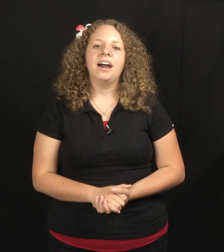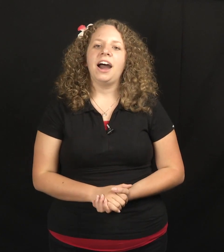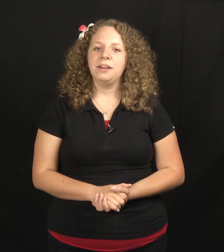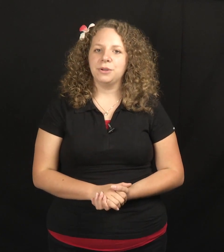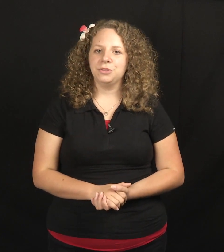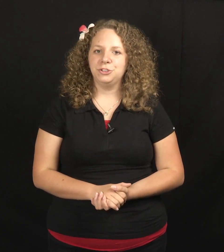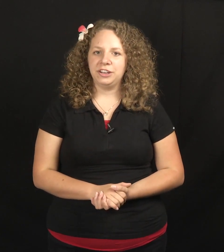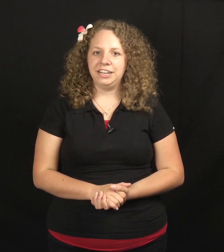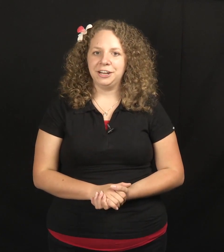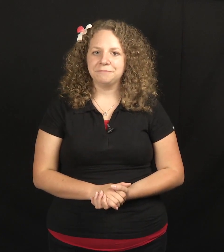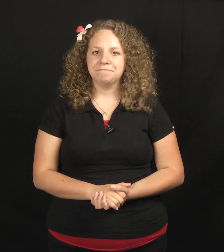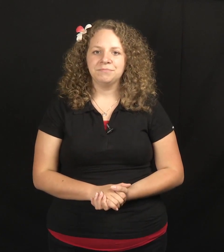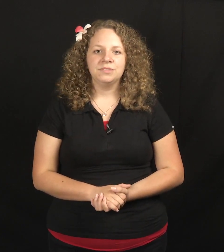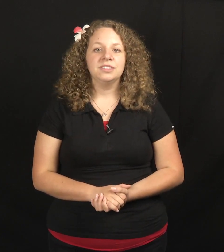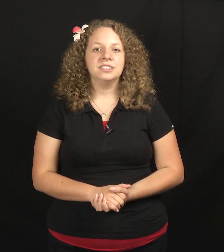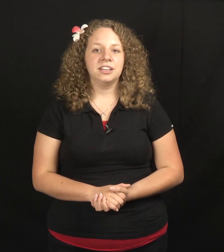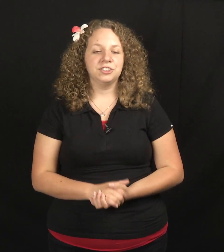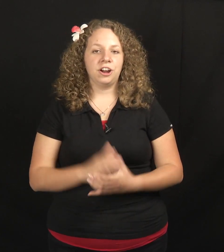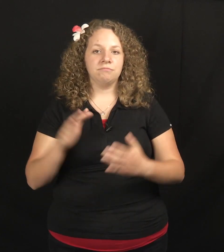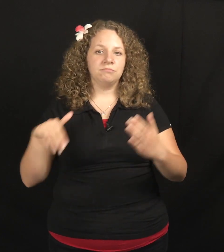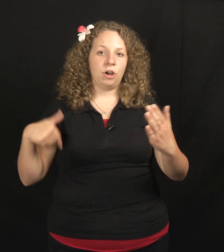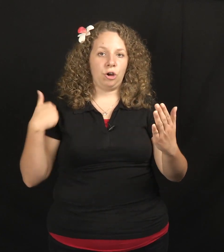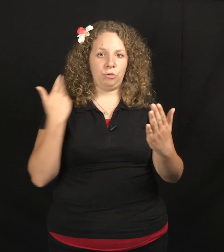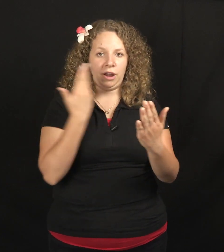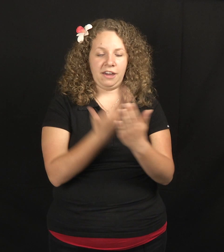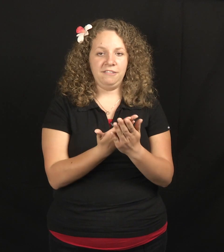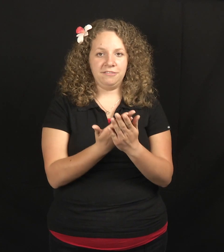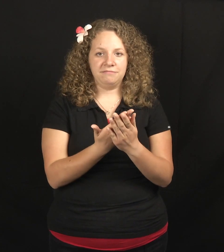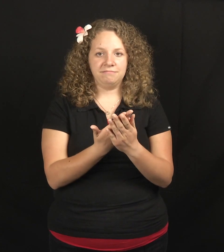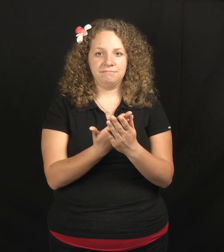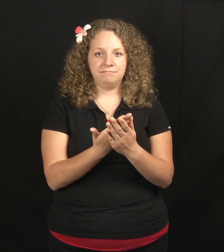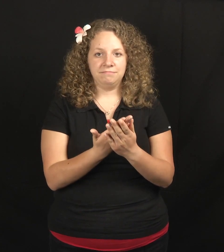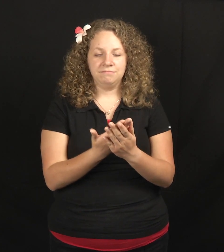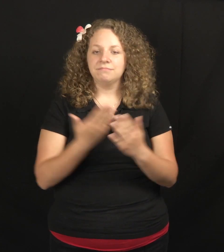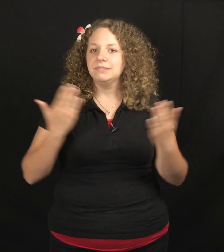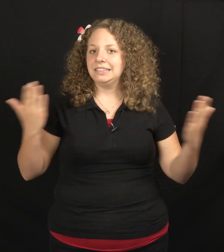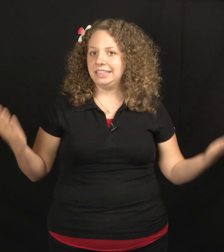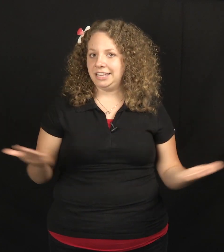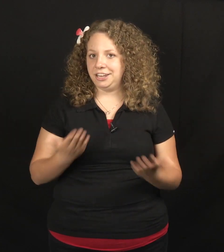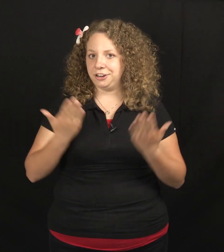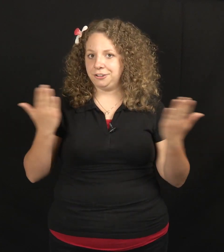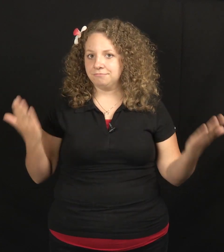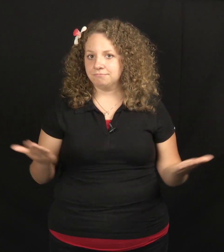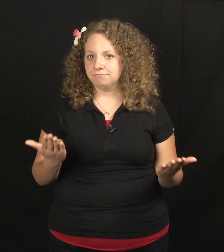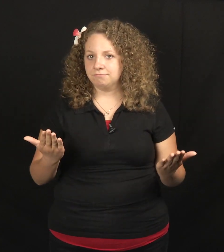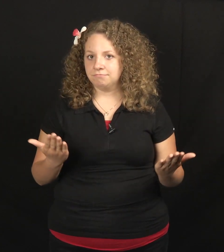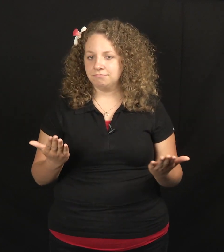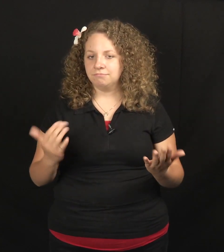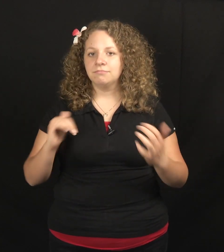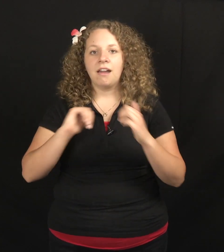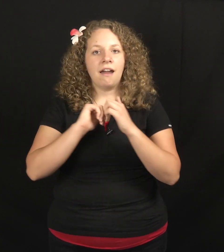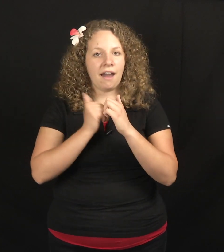I rode the train here. The signs are arrive, here,